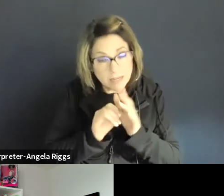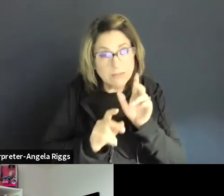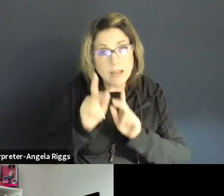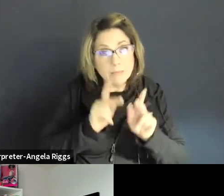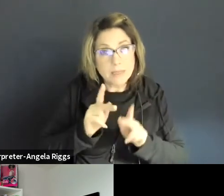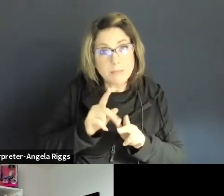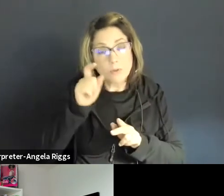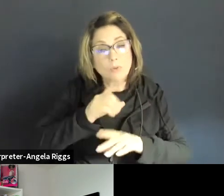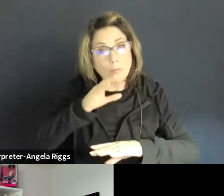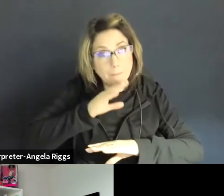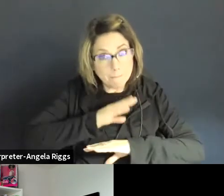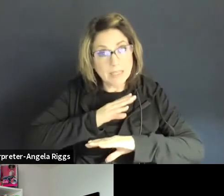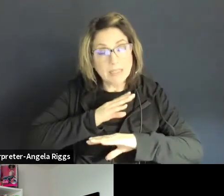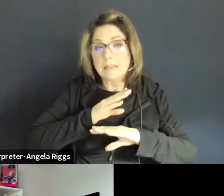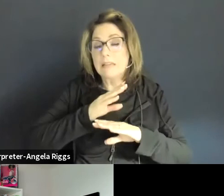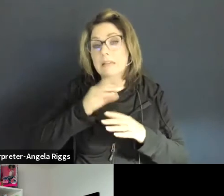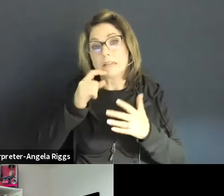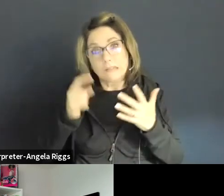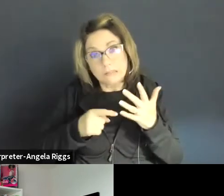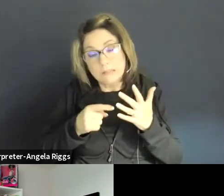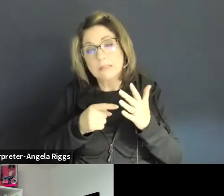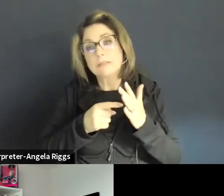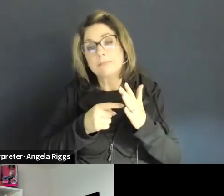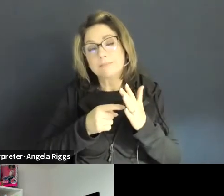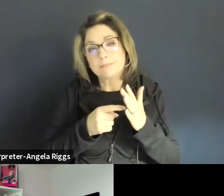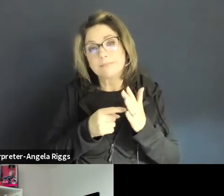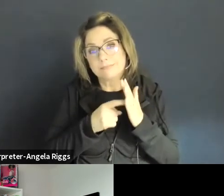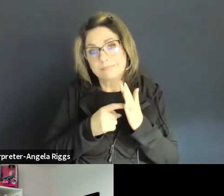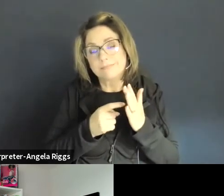meet a lot of the characteristics that